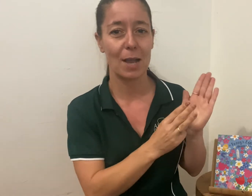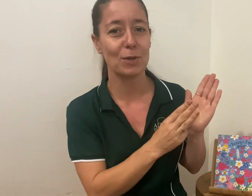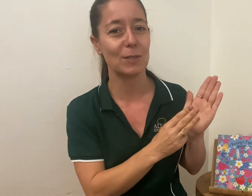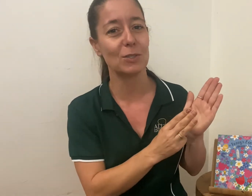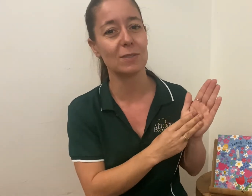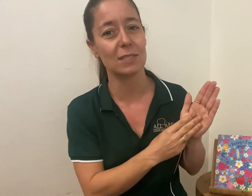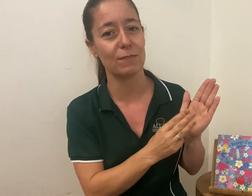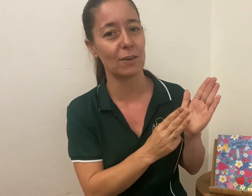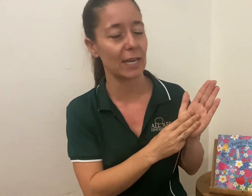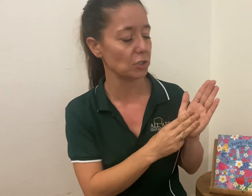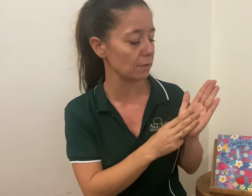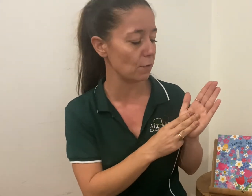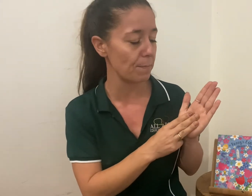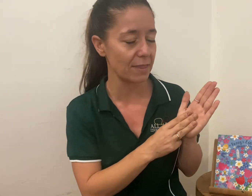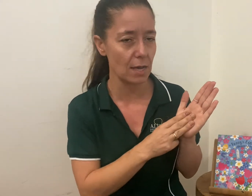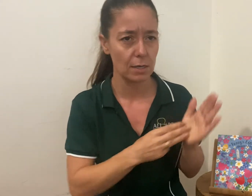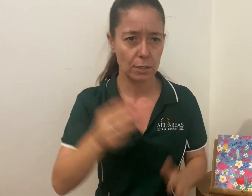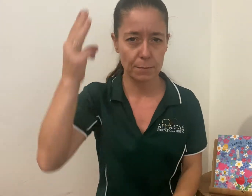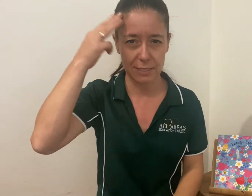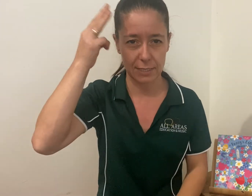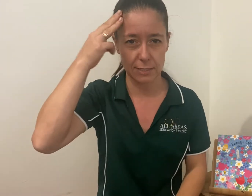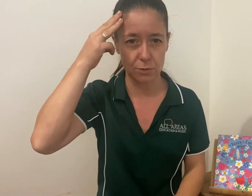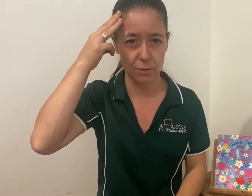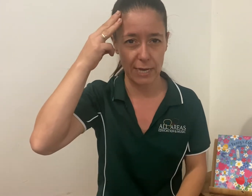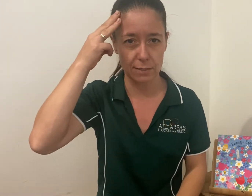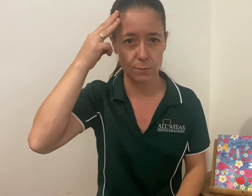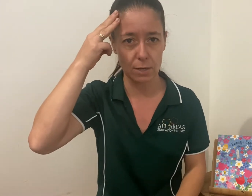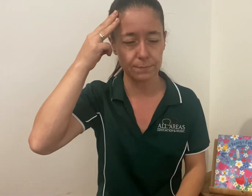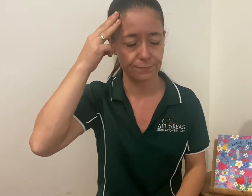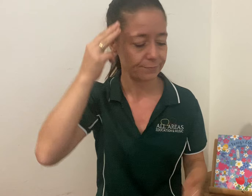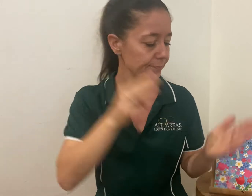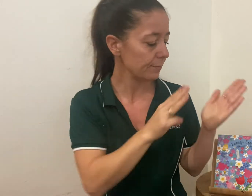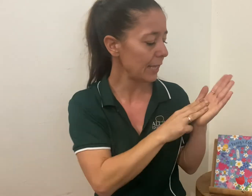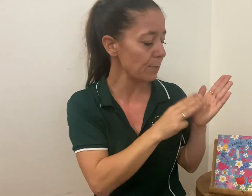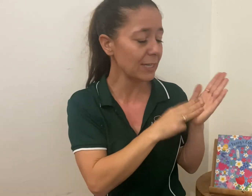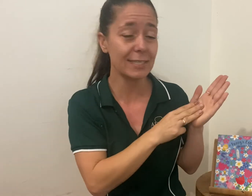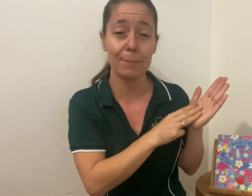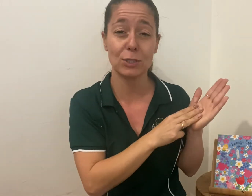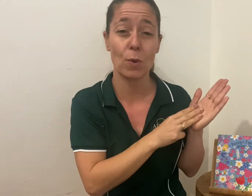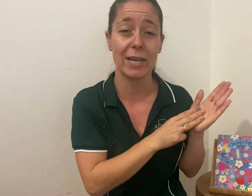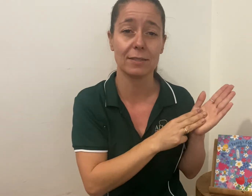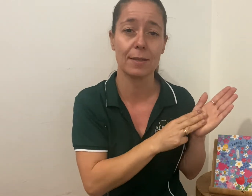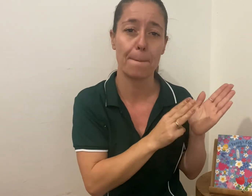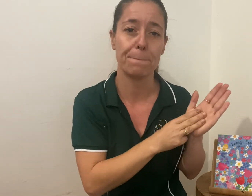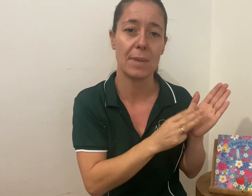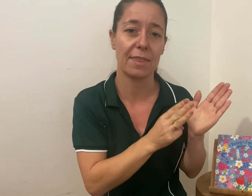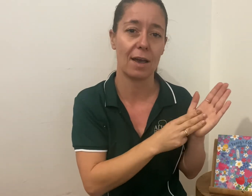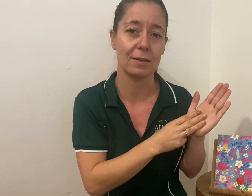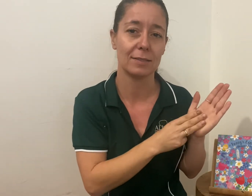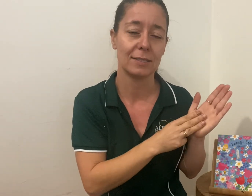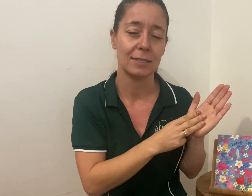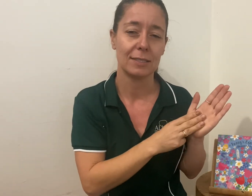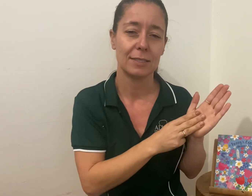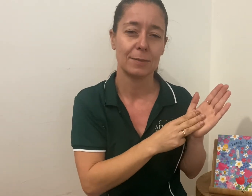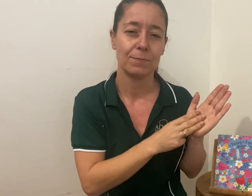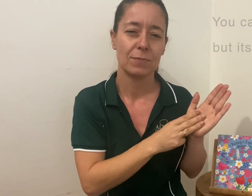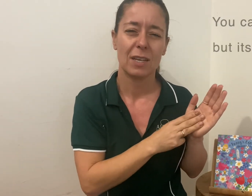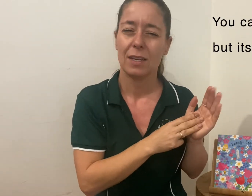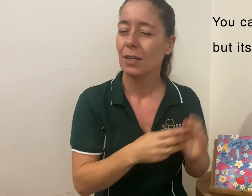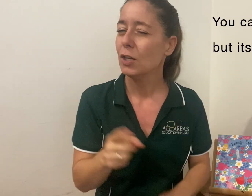going to use this variation for mother. You might see it done on your head as well. And we're going to tap it twice, mother. You could